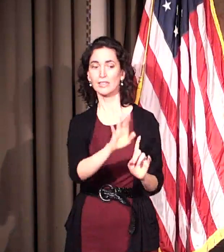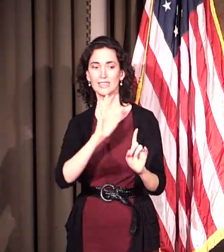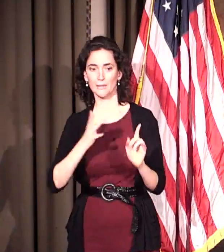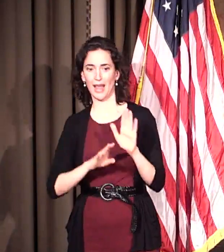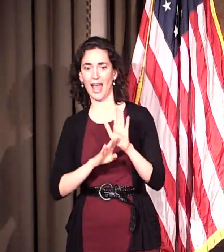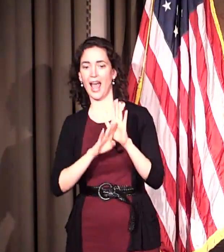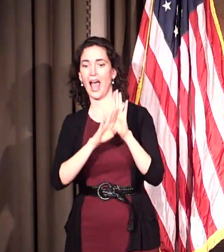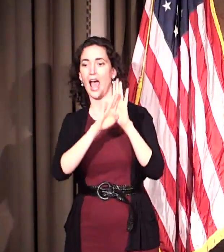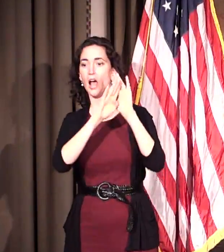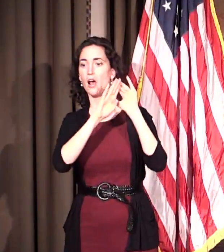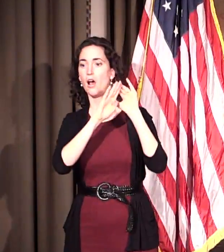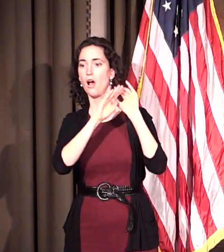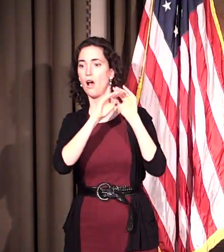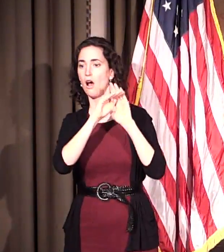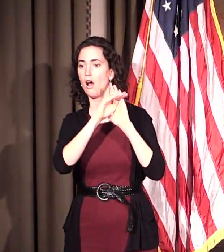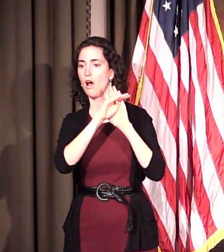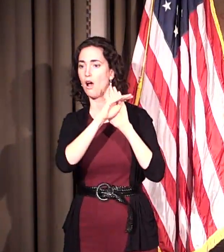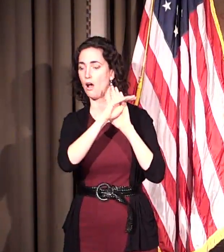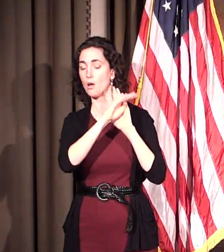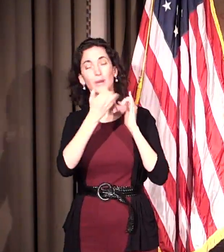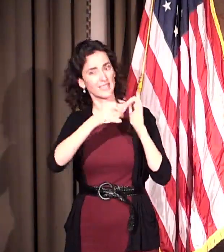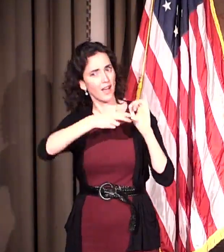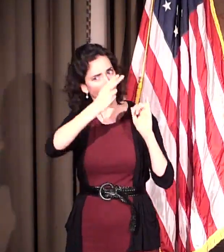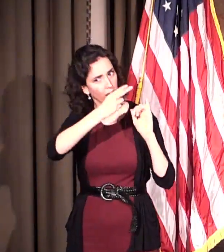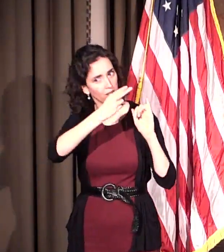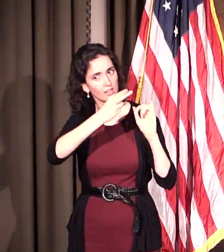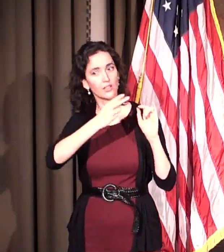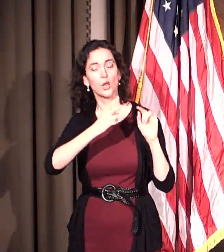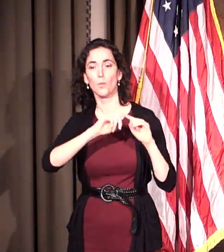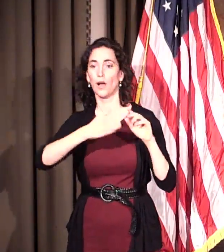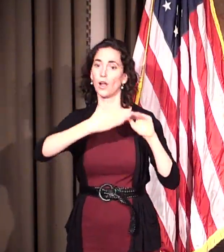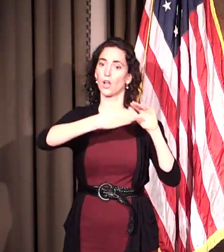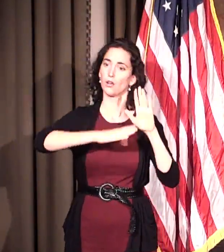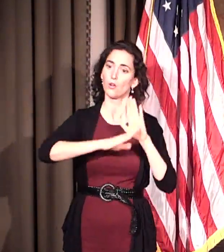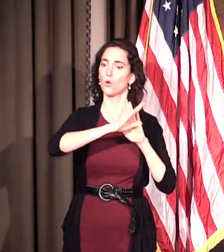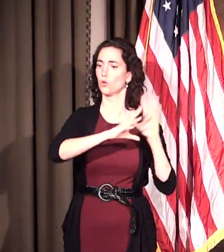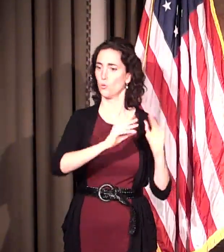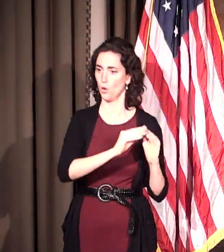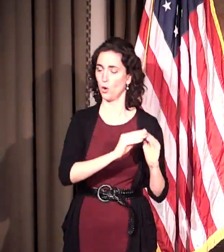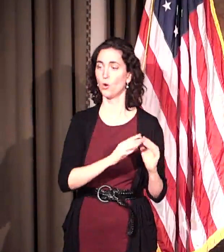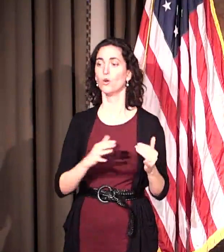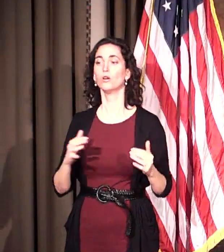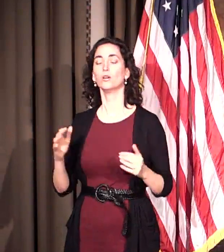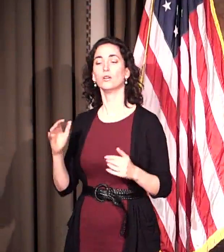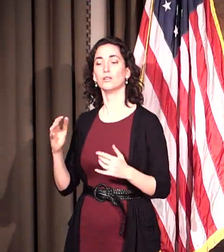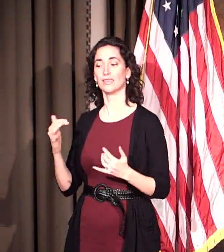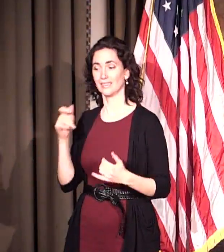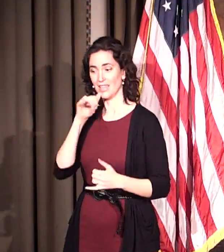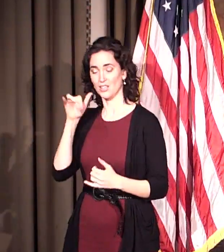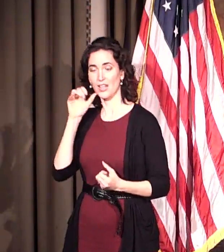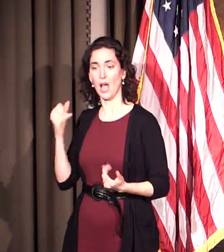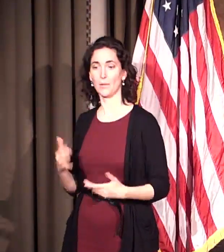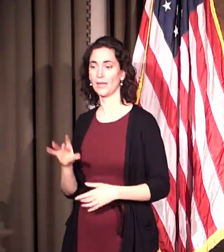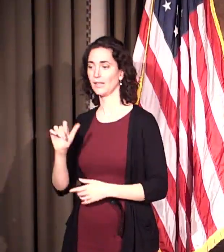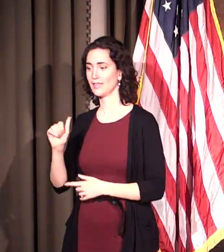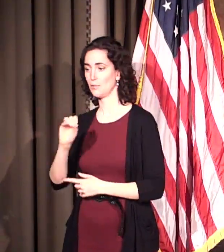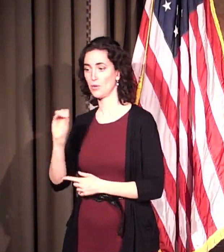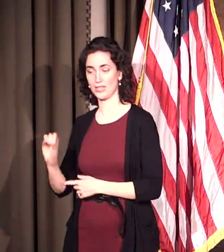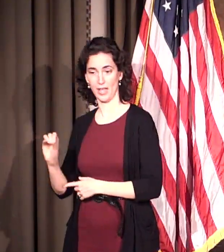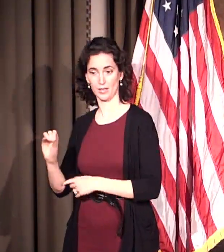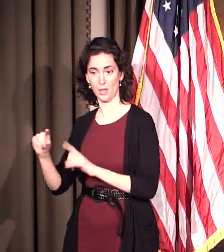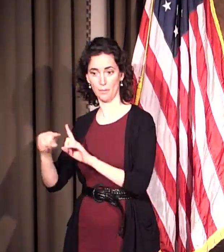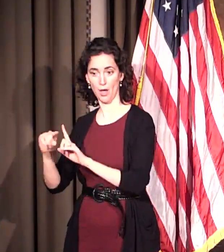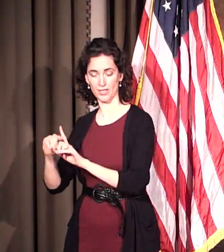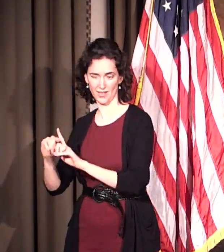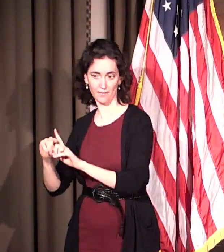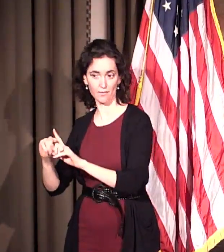the level's very high. As of yesterday, we're now below 10% positivity. That number is 8.6%, which again is